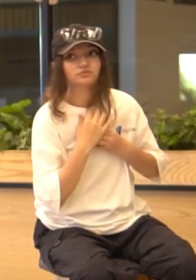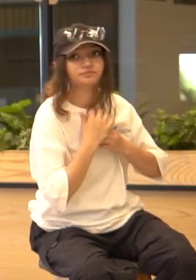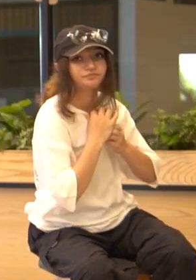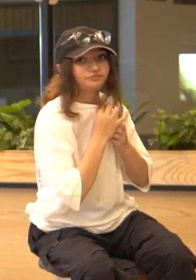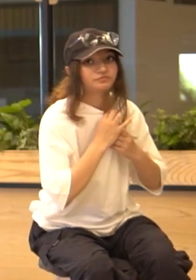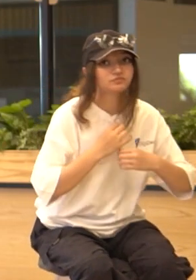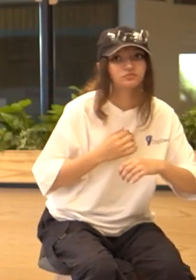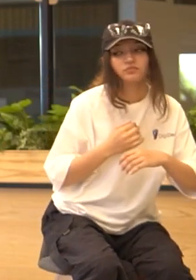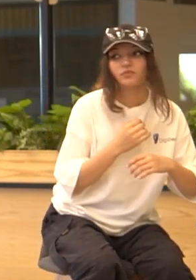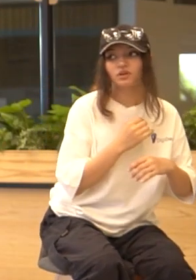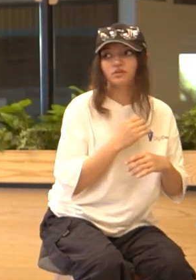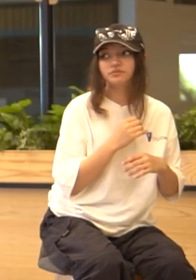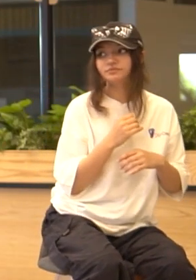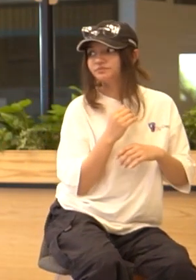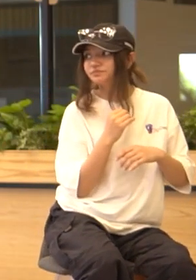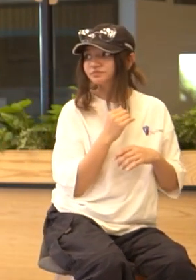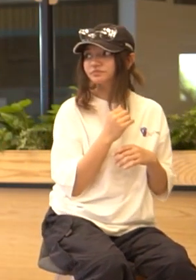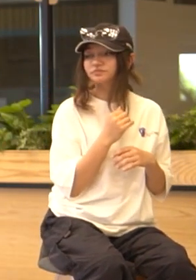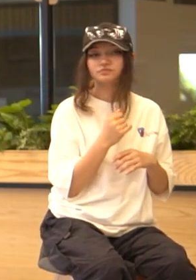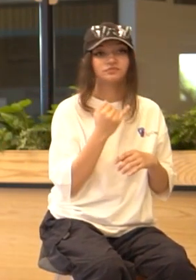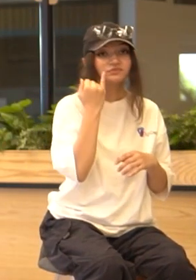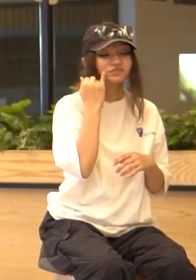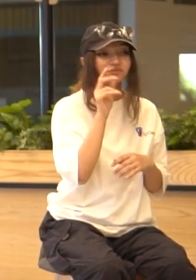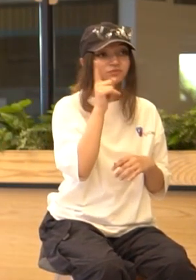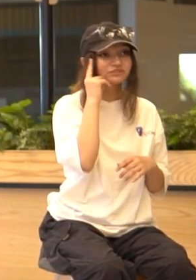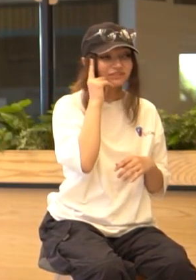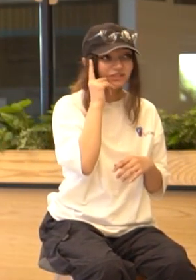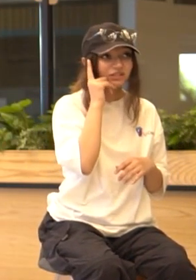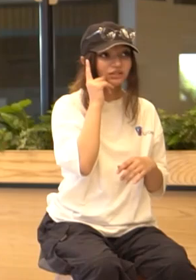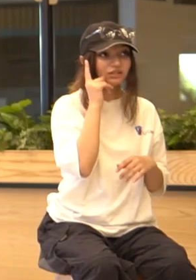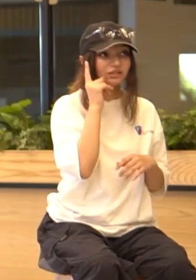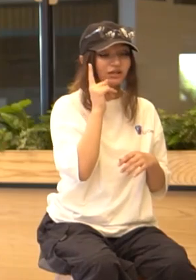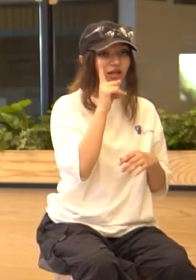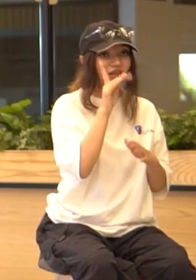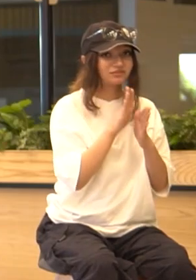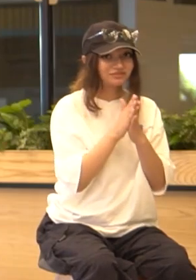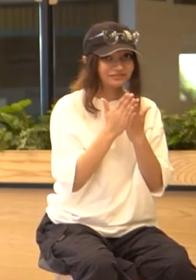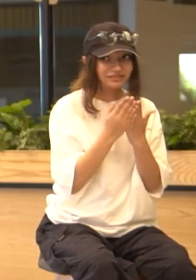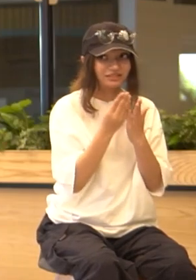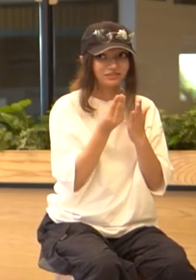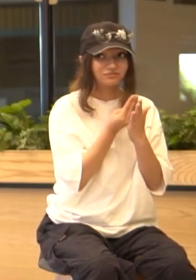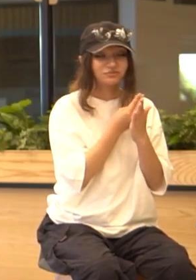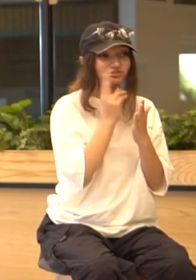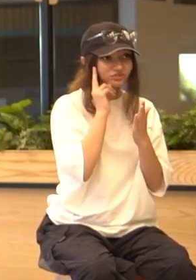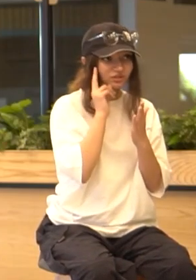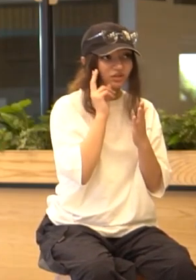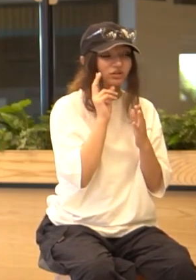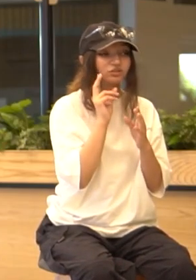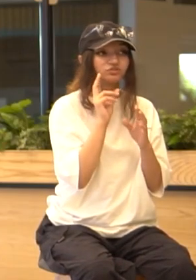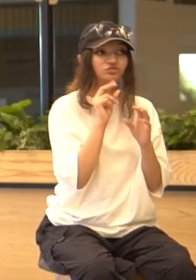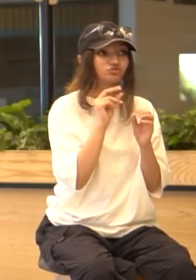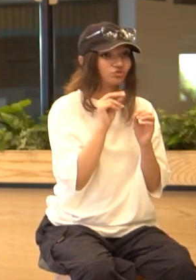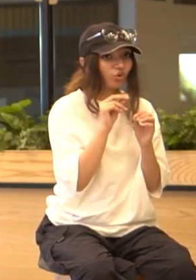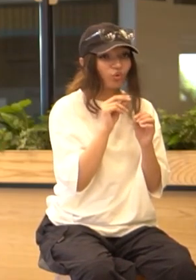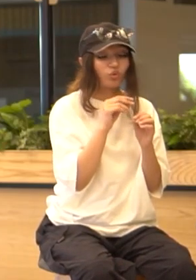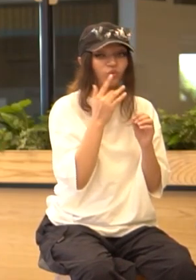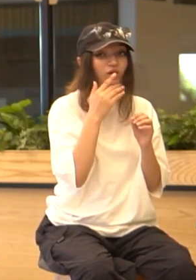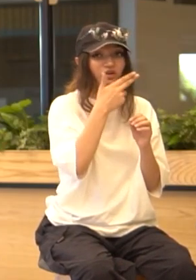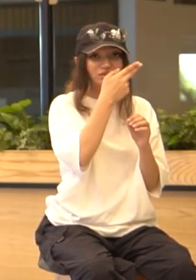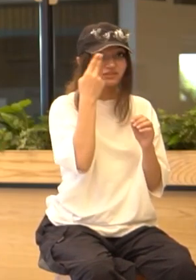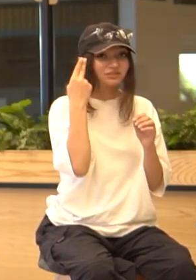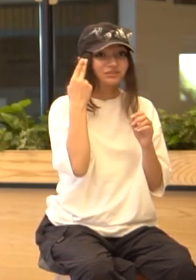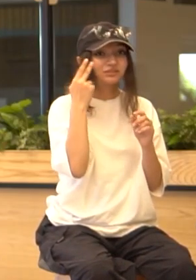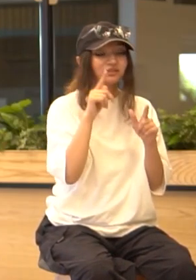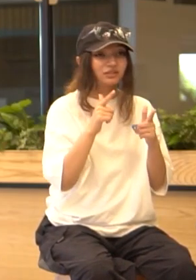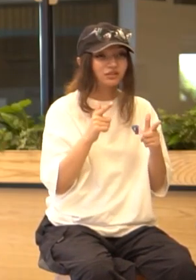na, it's tricky. I've done like a couple of posters like that. It's tricky because you have to spend a lot more time on it. You have to be very